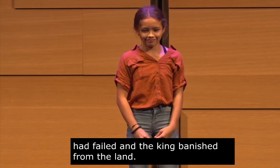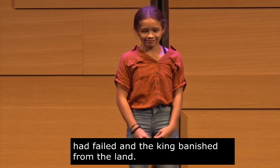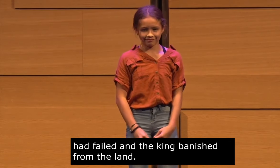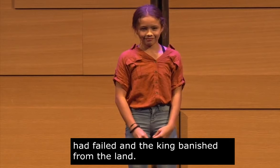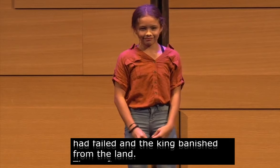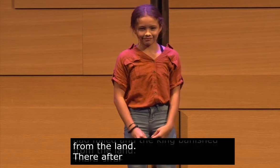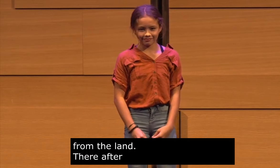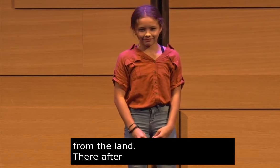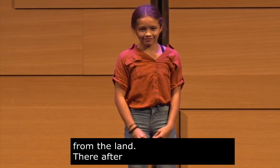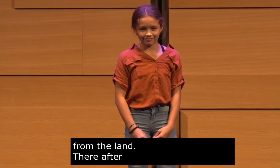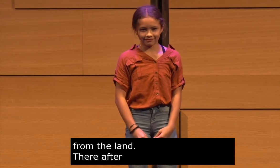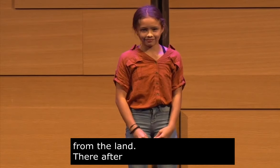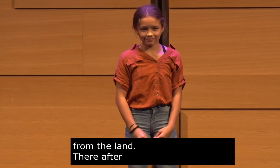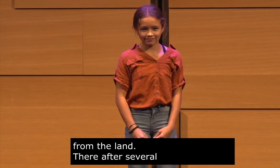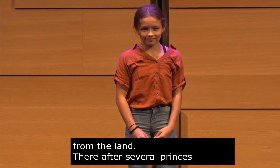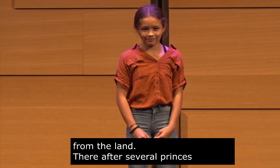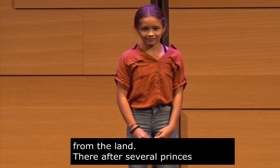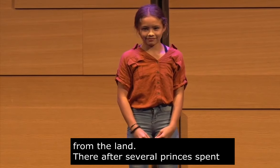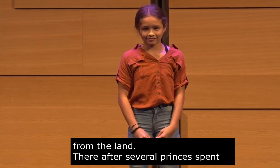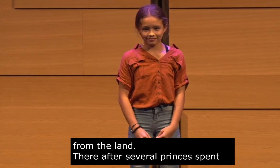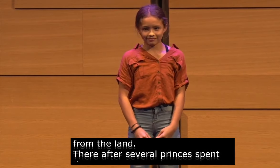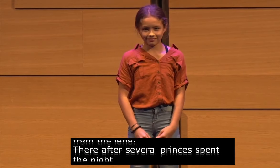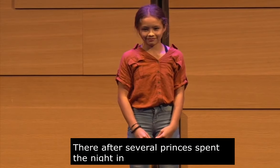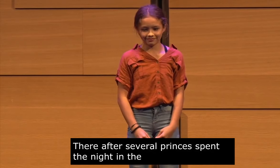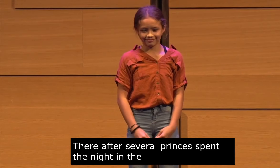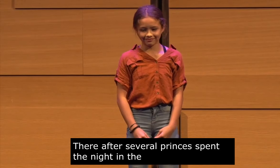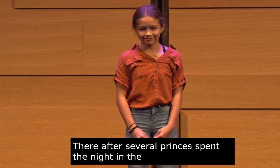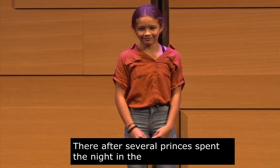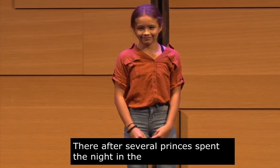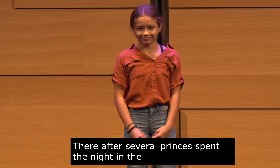palace chamber, but none could uncover the secret of the worn-out shoes.